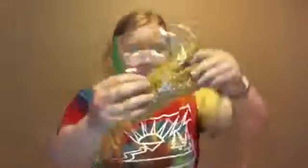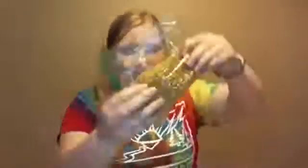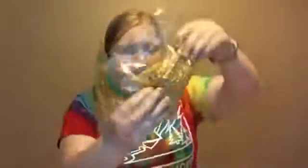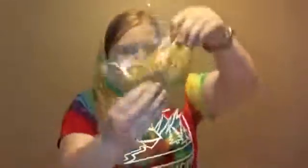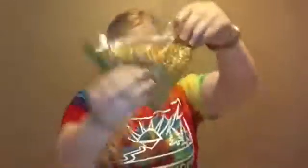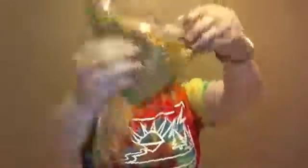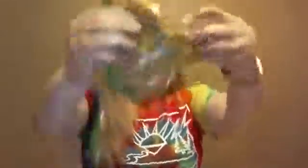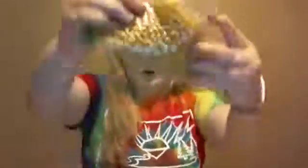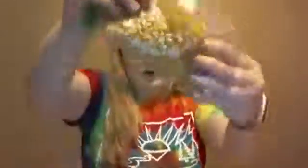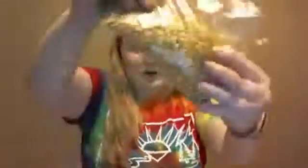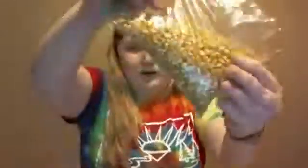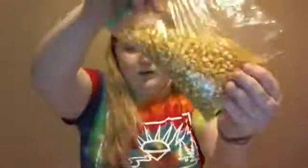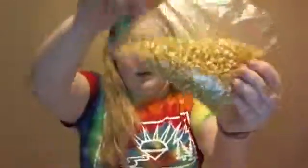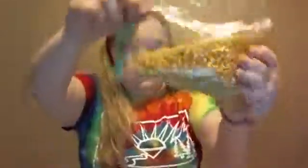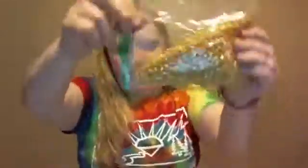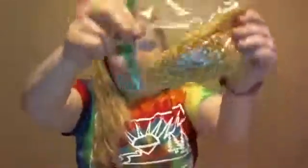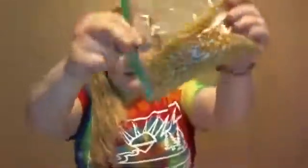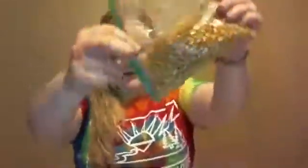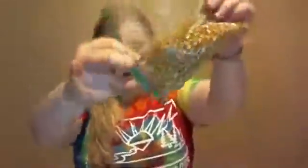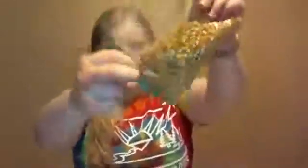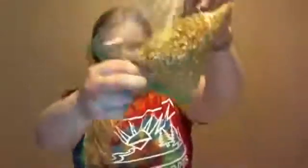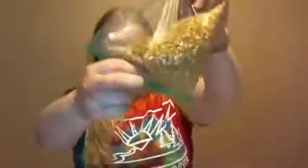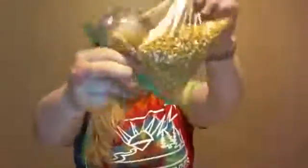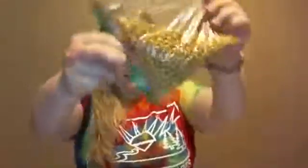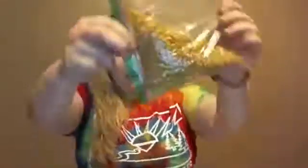And it sounds pretty cool too. I'll be quiet for a second.